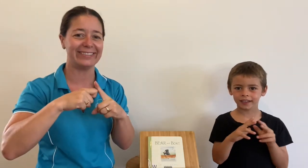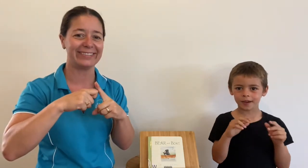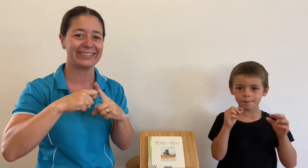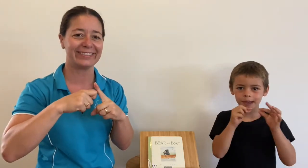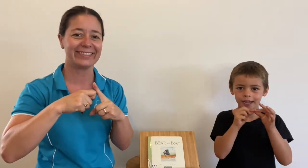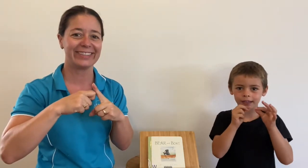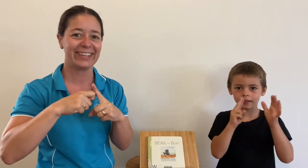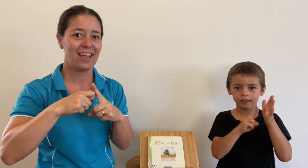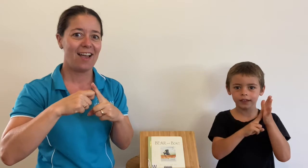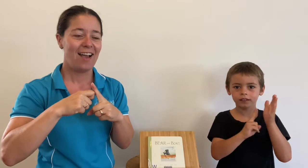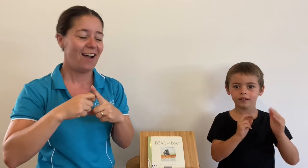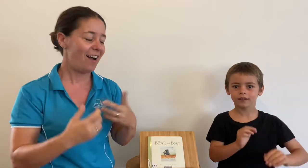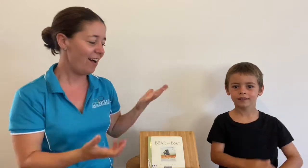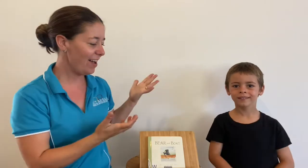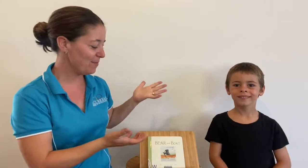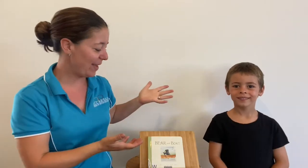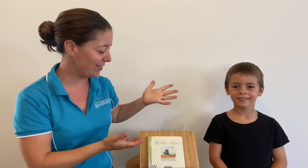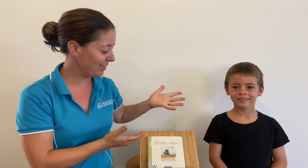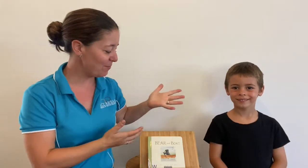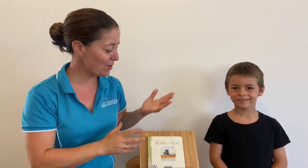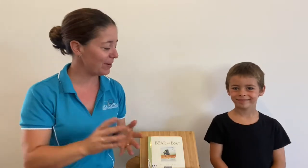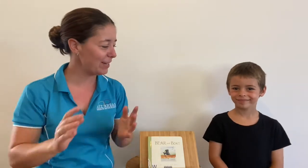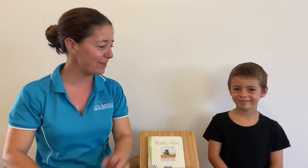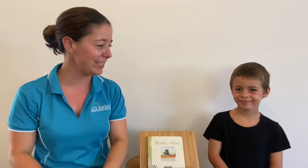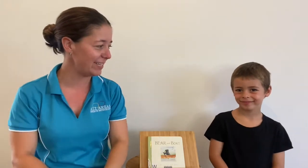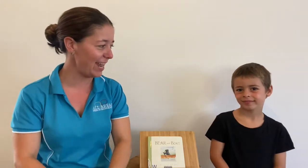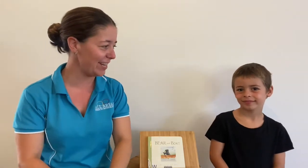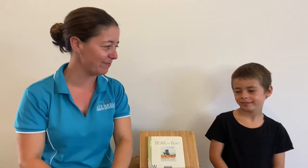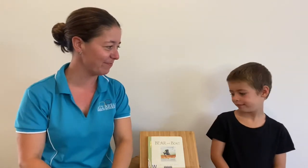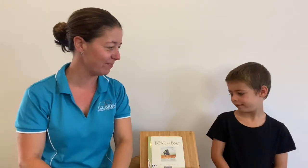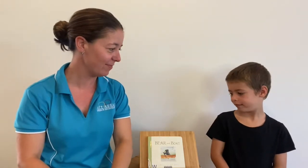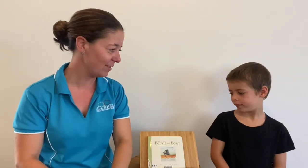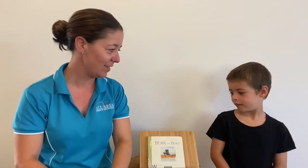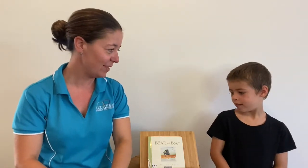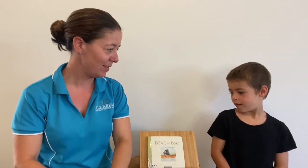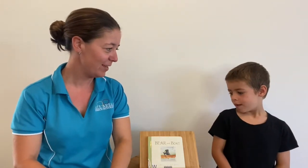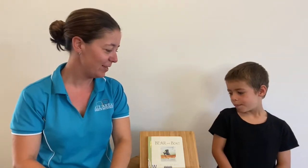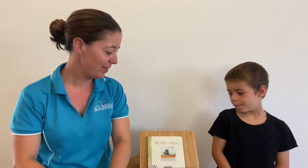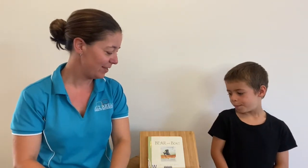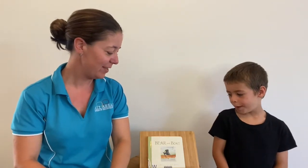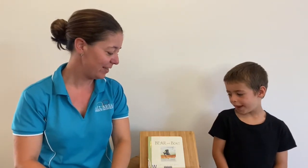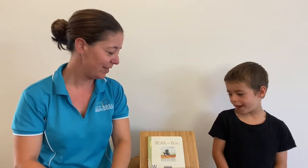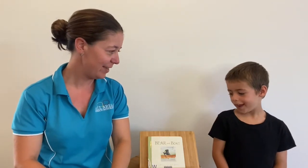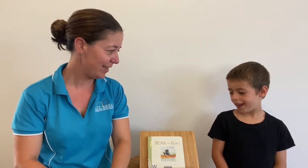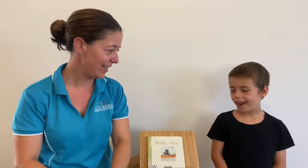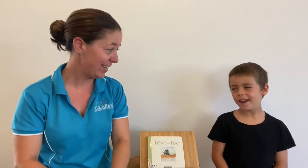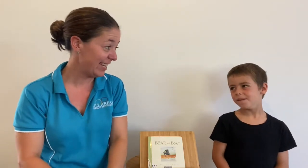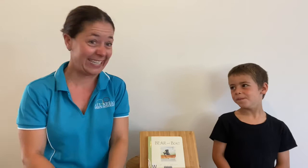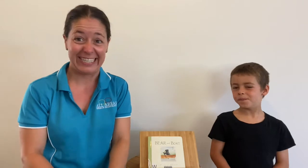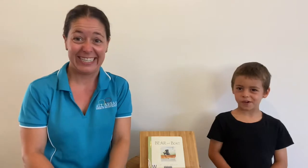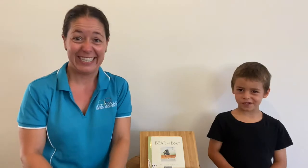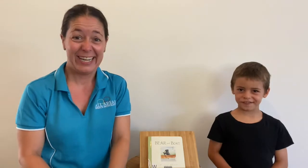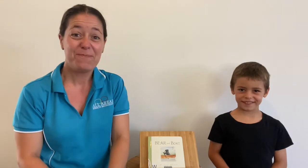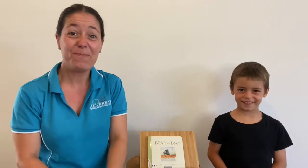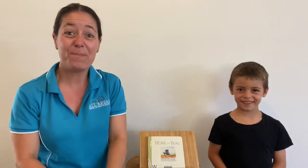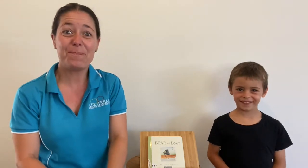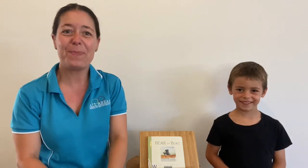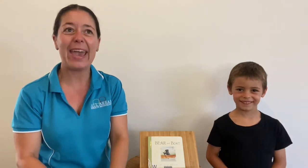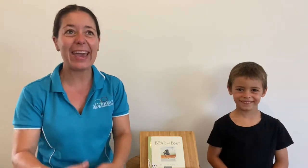I'm Baylen. Hi, Baylen, and what are we going to read today? Bear and boat. Bear.